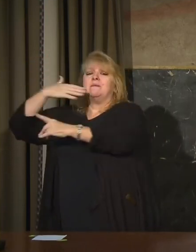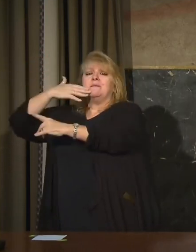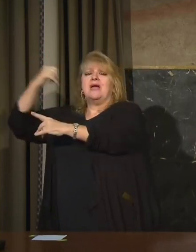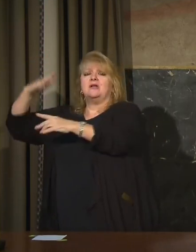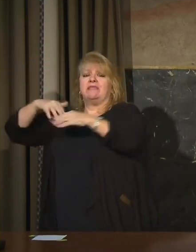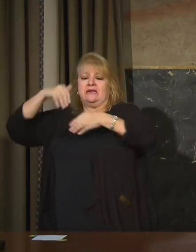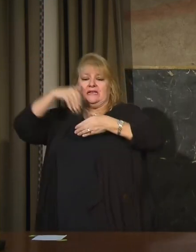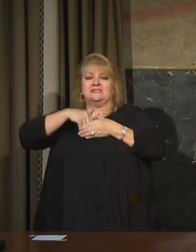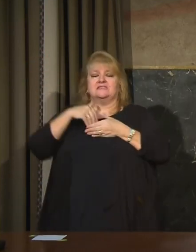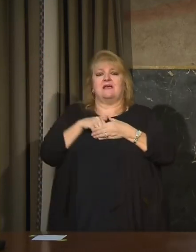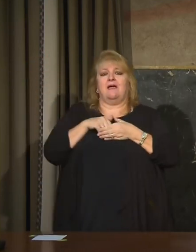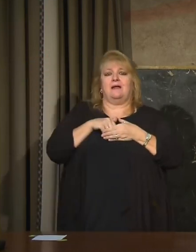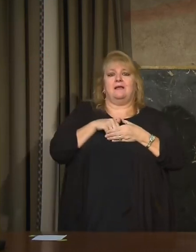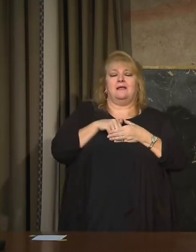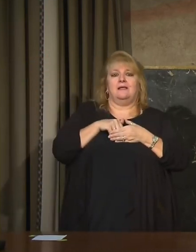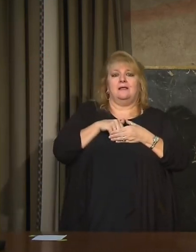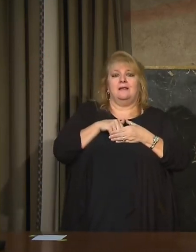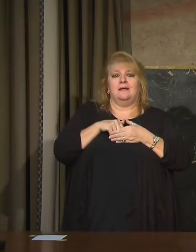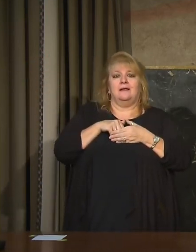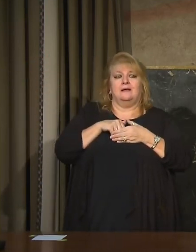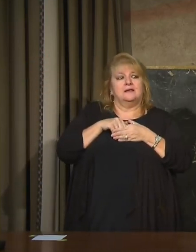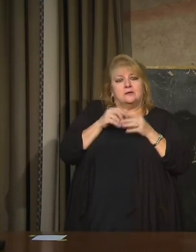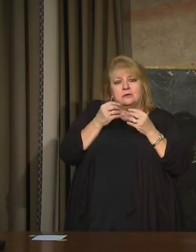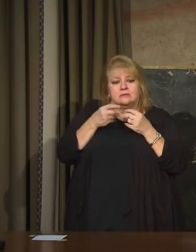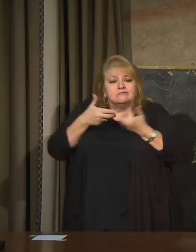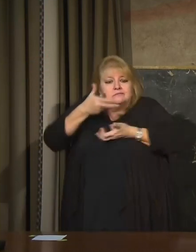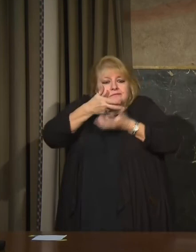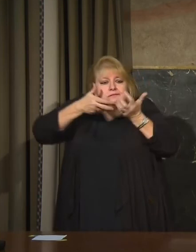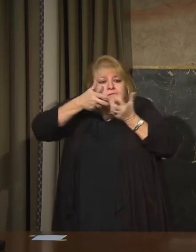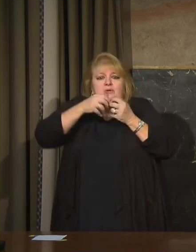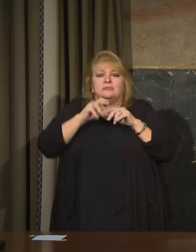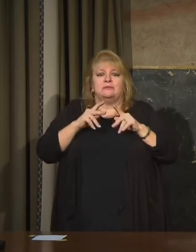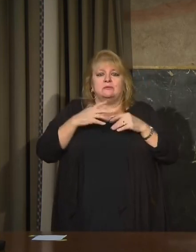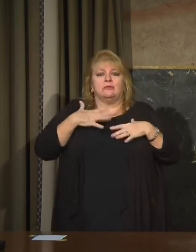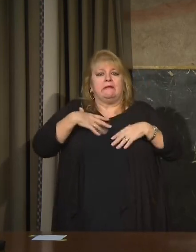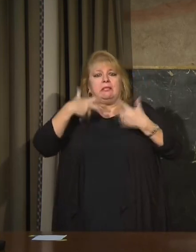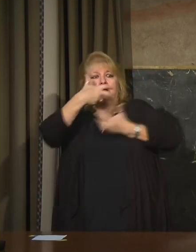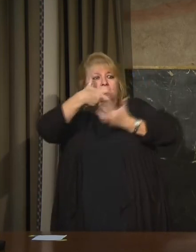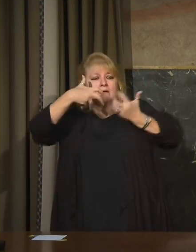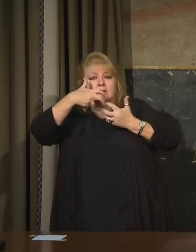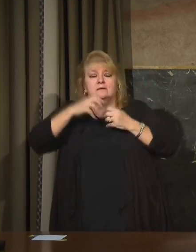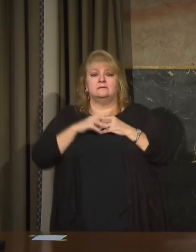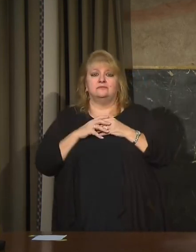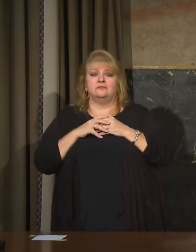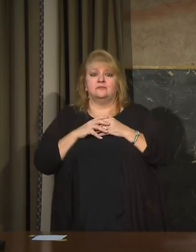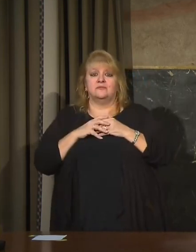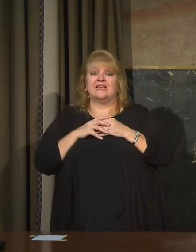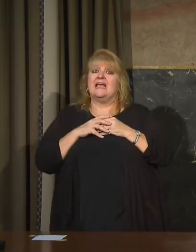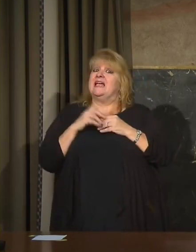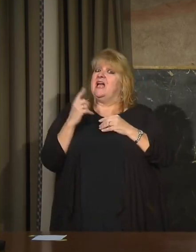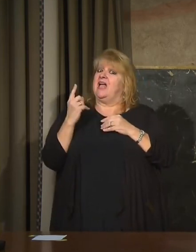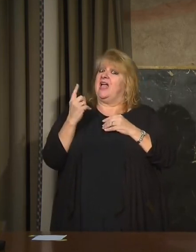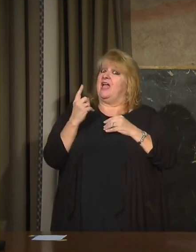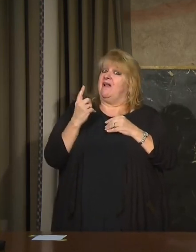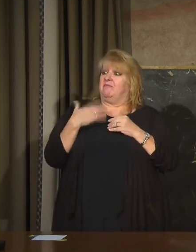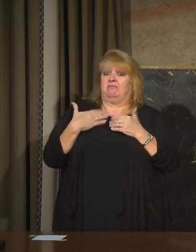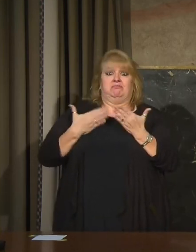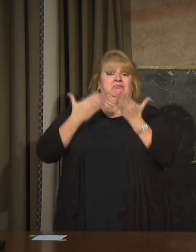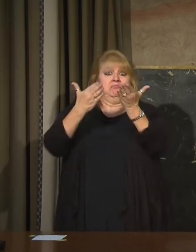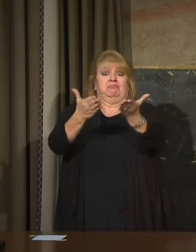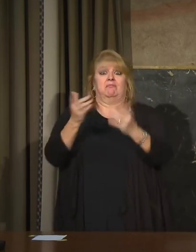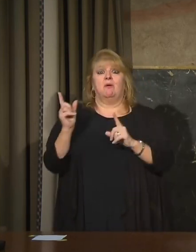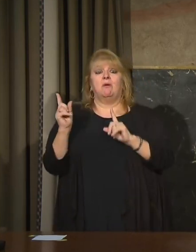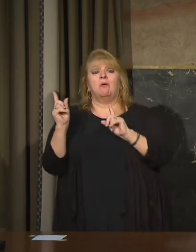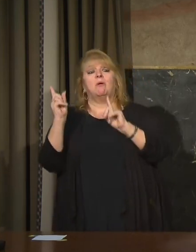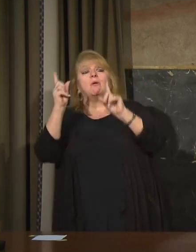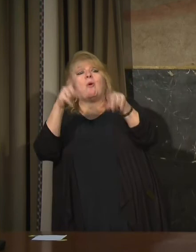take the food home and eat it. Go through the drive-thru, have it delivered. Always safer than eating in